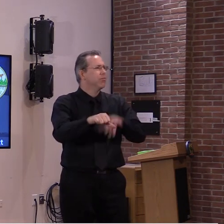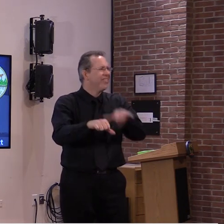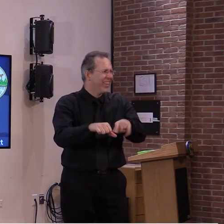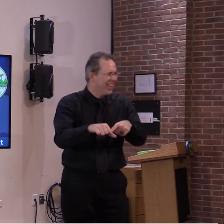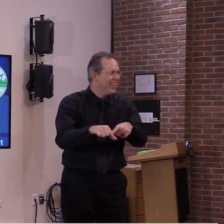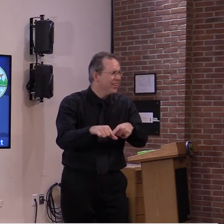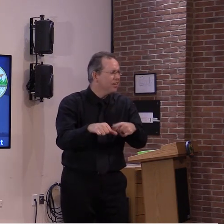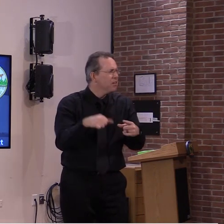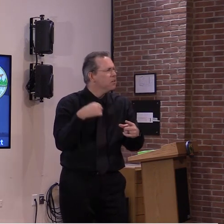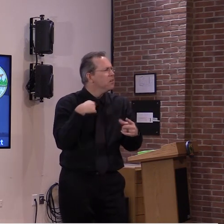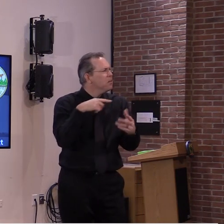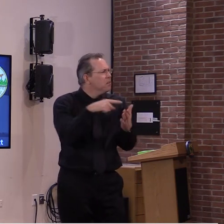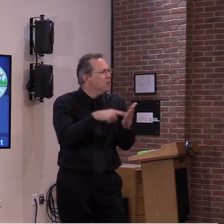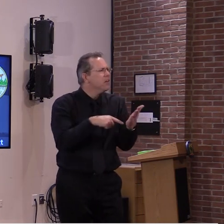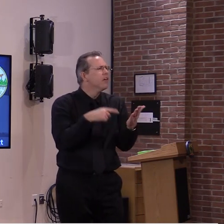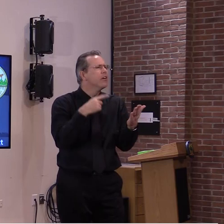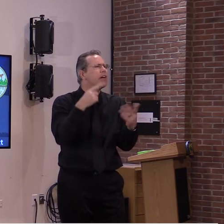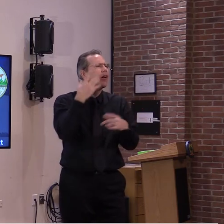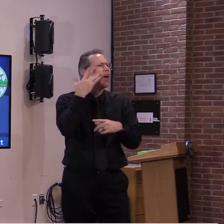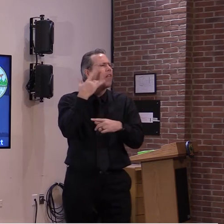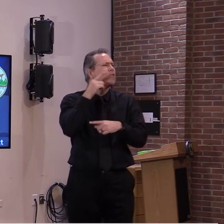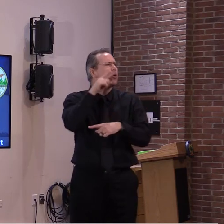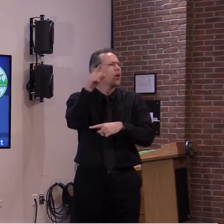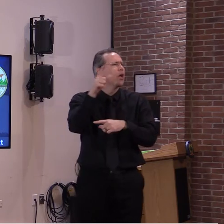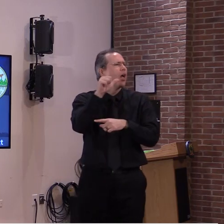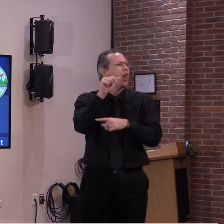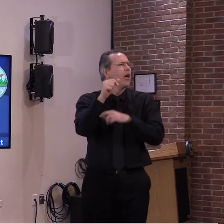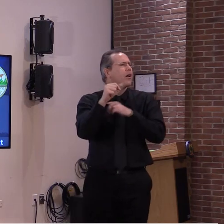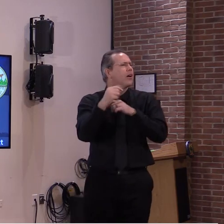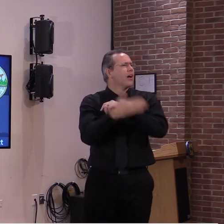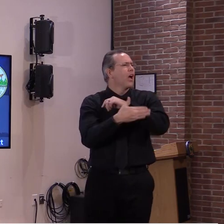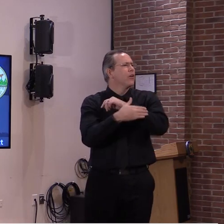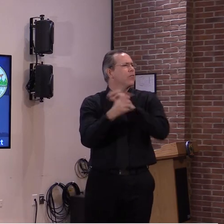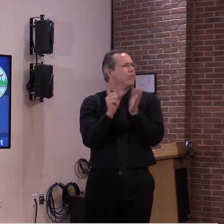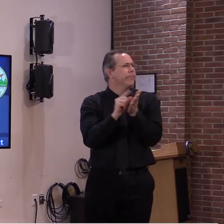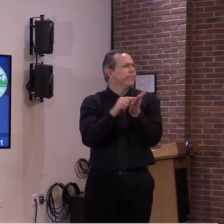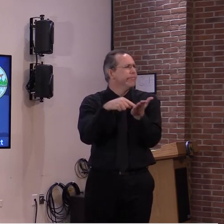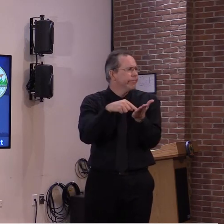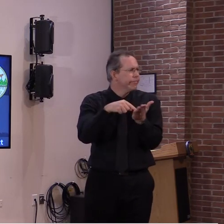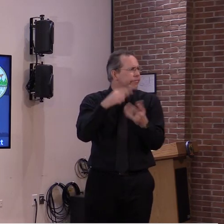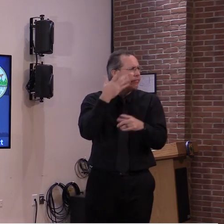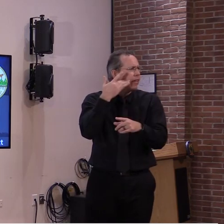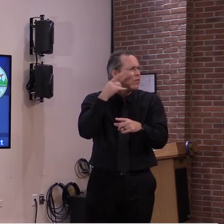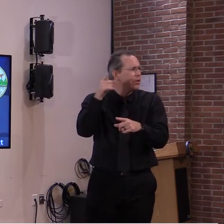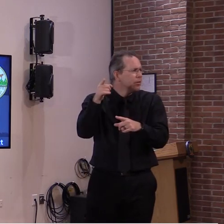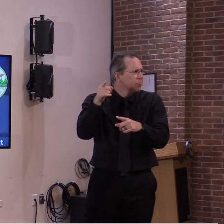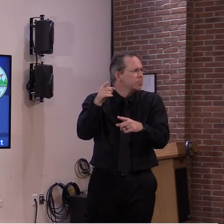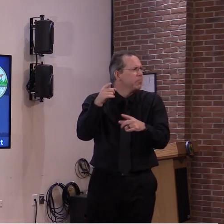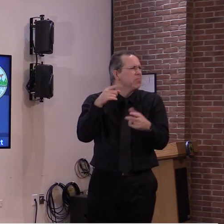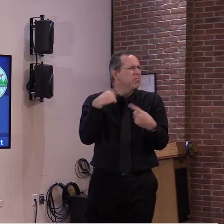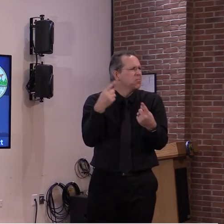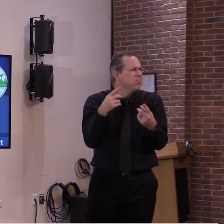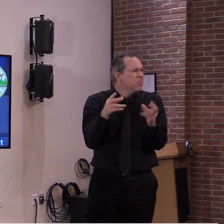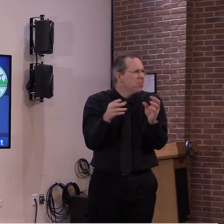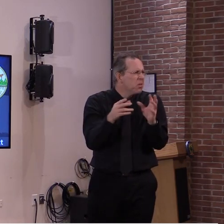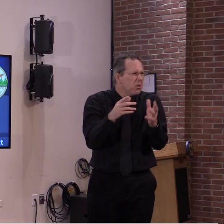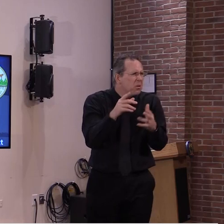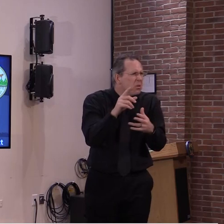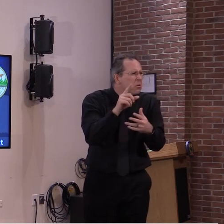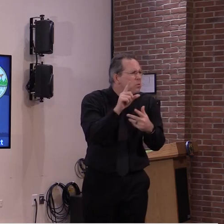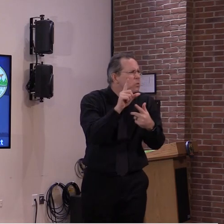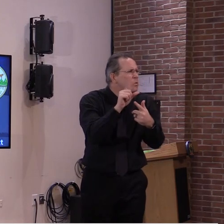LA County alone, 20-40% of the medical frontline workers were offered the vaccine and refused